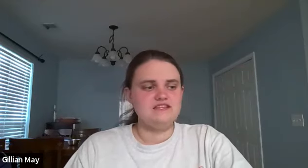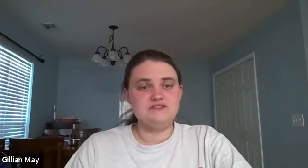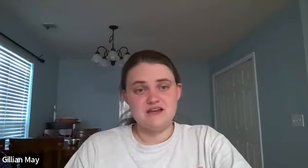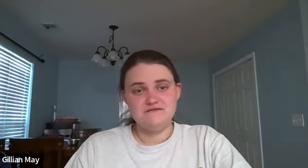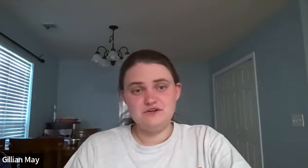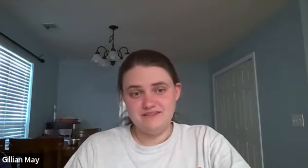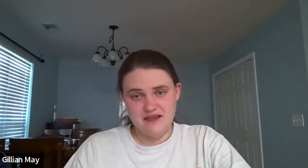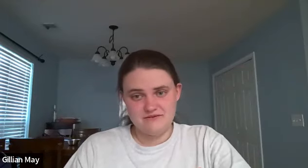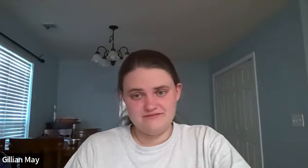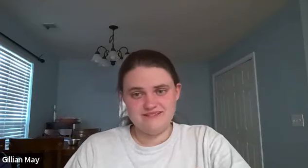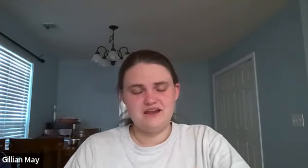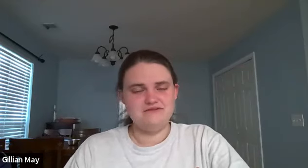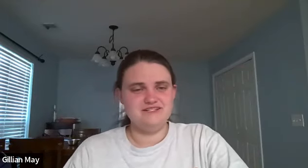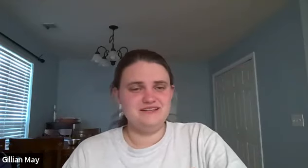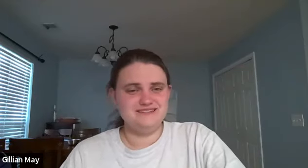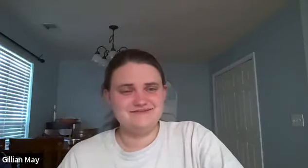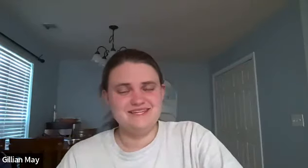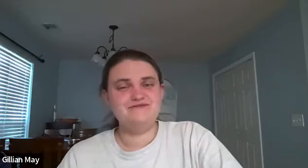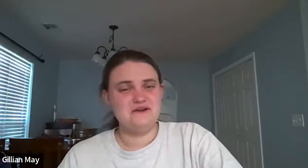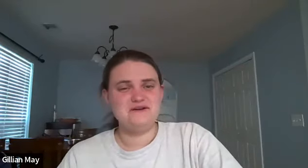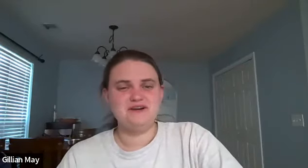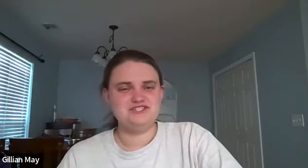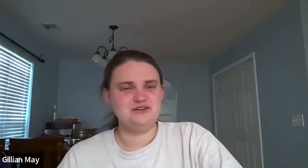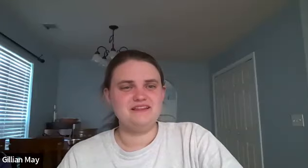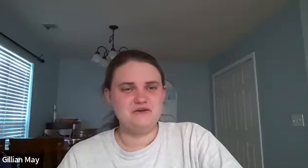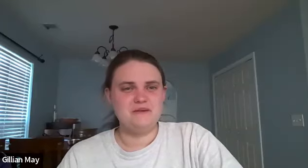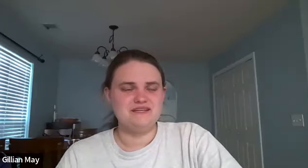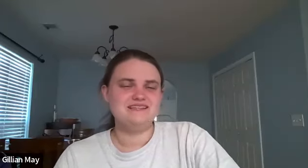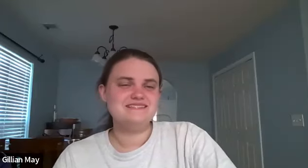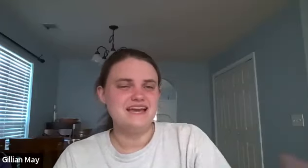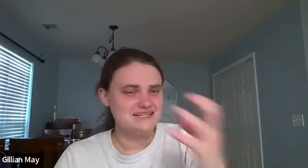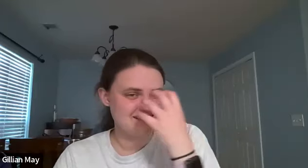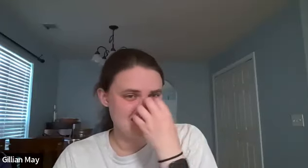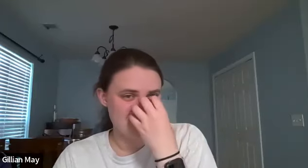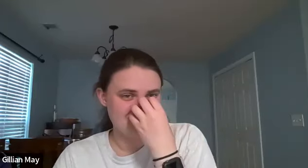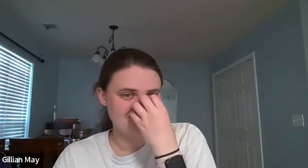so the sign for clown is kind of it's very much, you're gonna be like, oh, that makes sense. And it's clown.